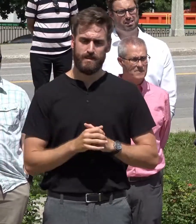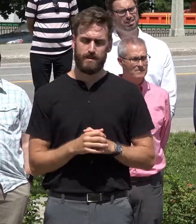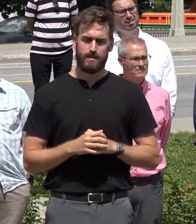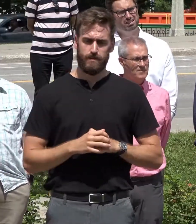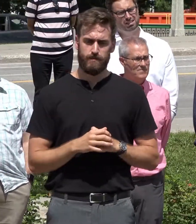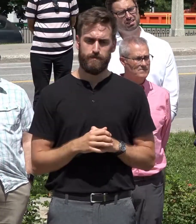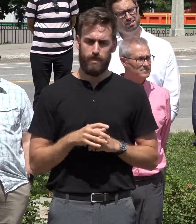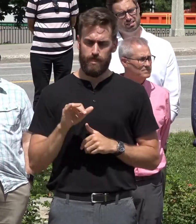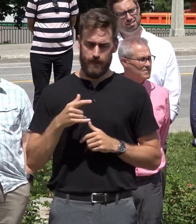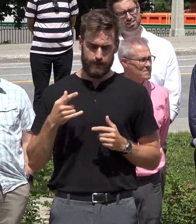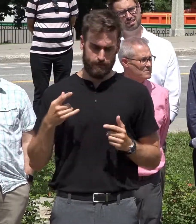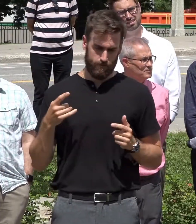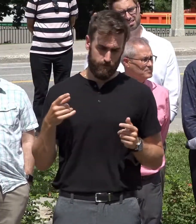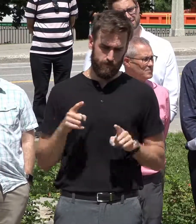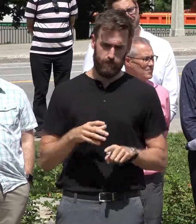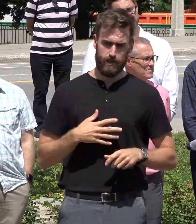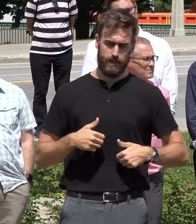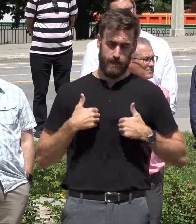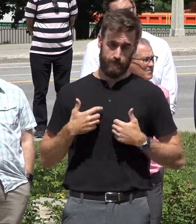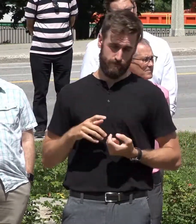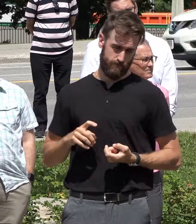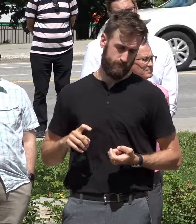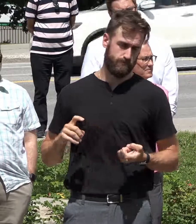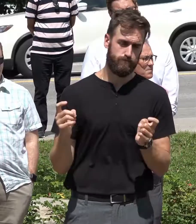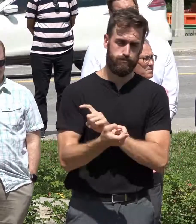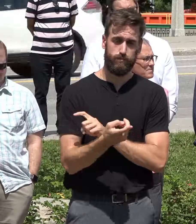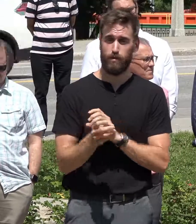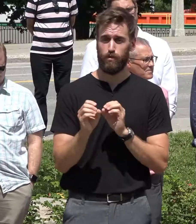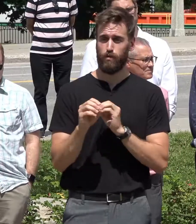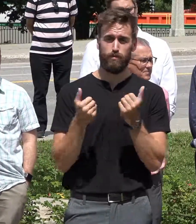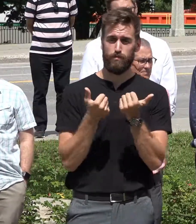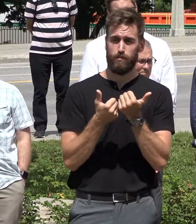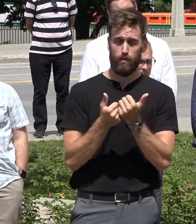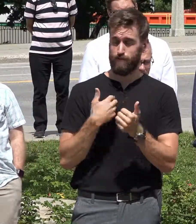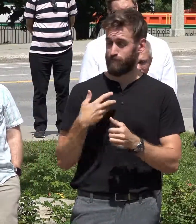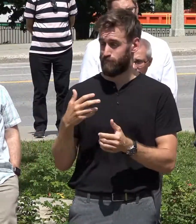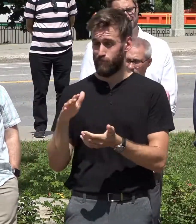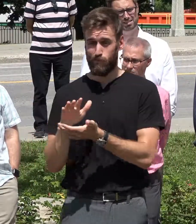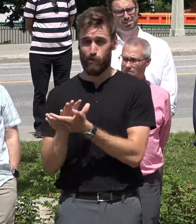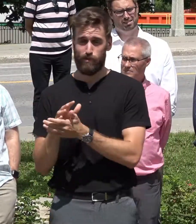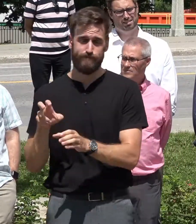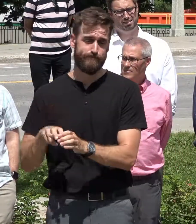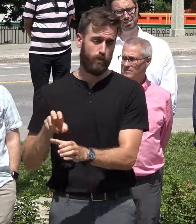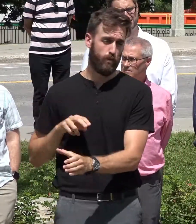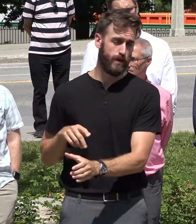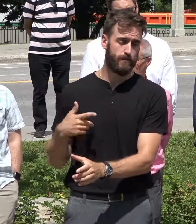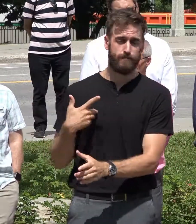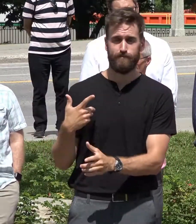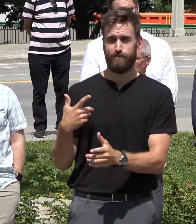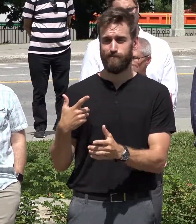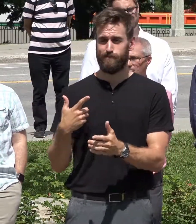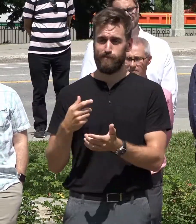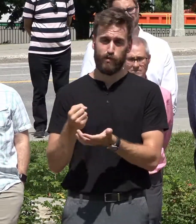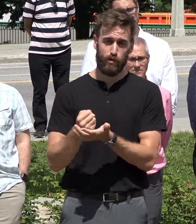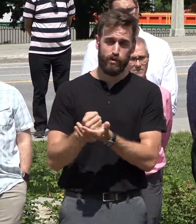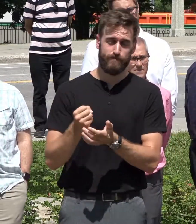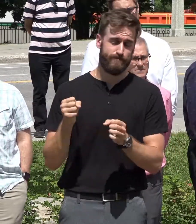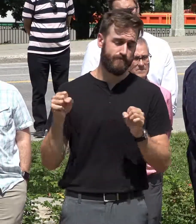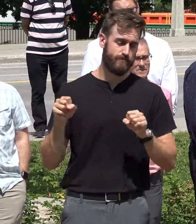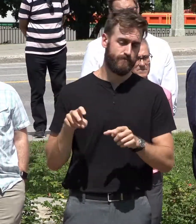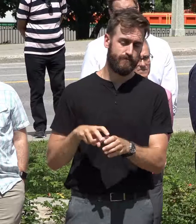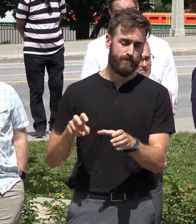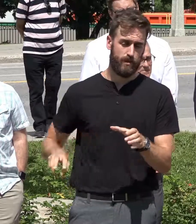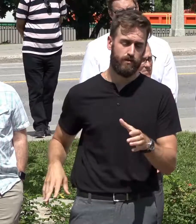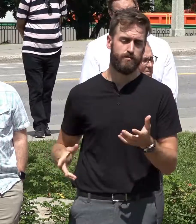This moment significantly changed my life. With no support, I quit school, I lost scholarships, I was turned away, and couldn't